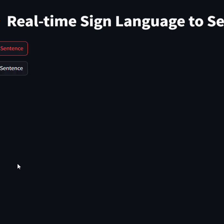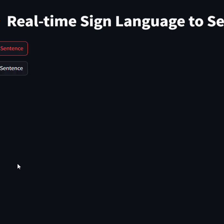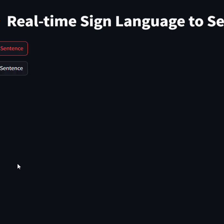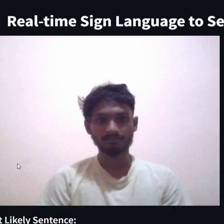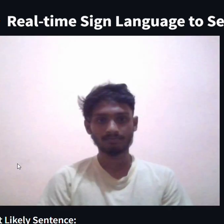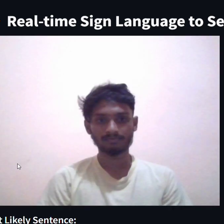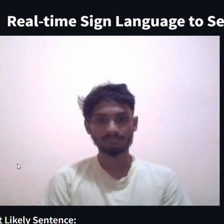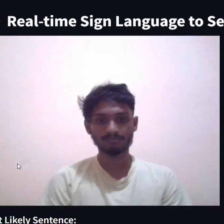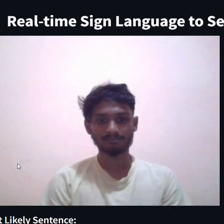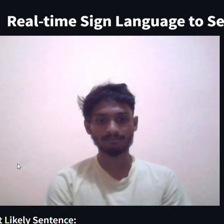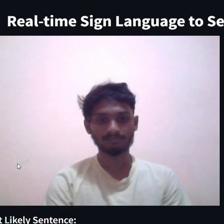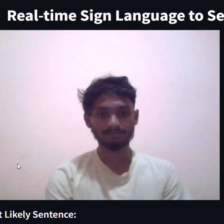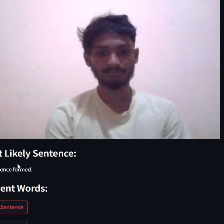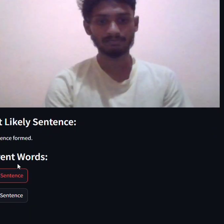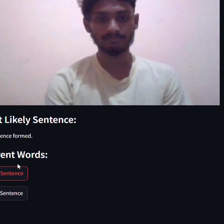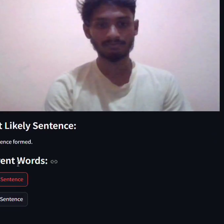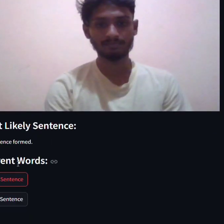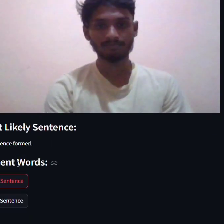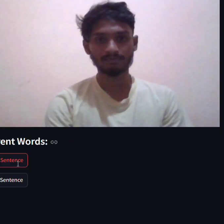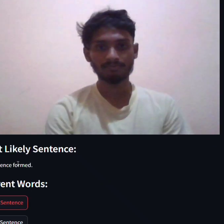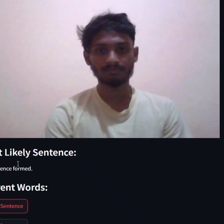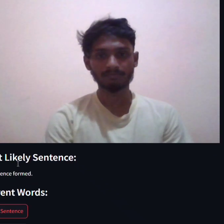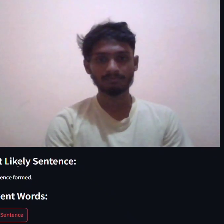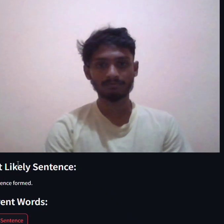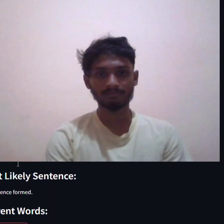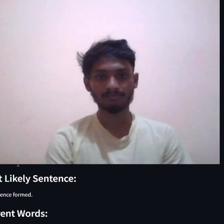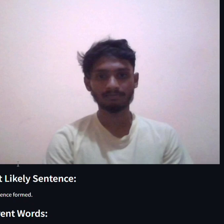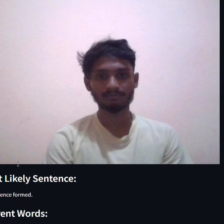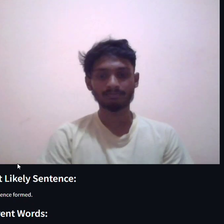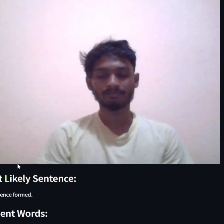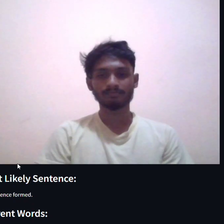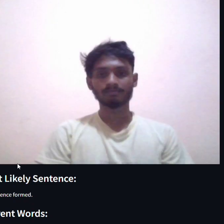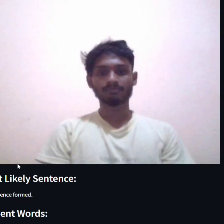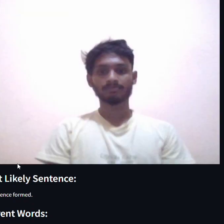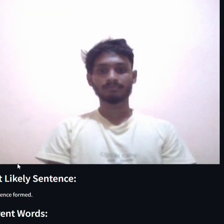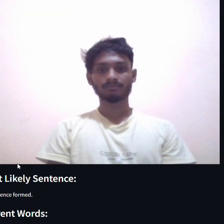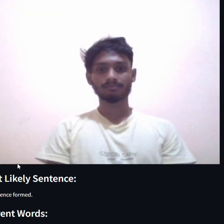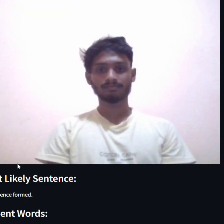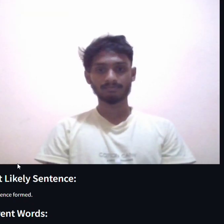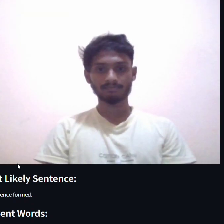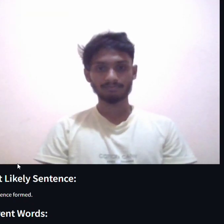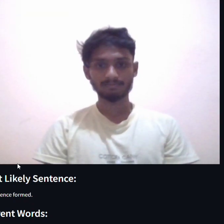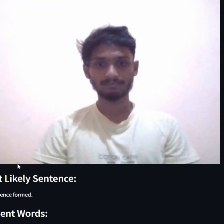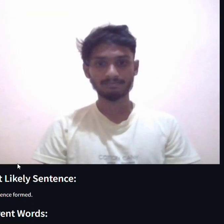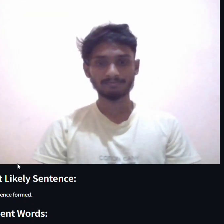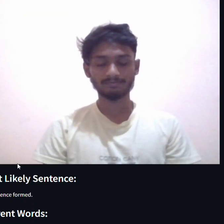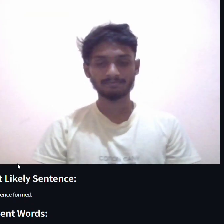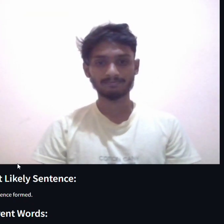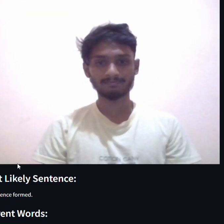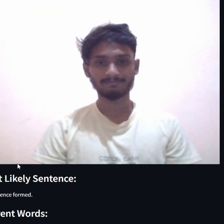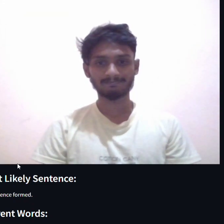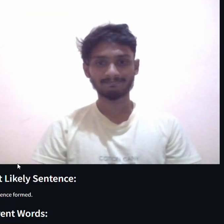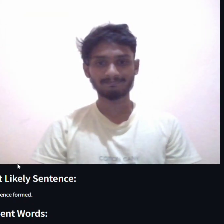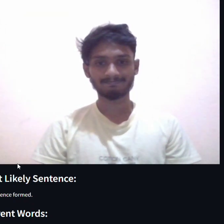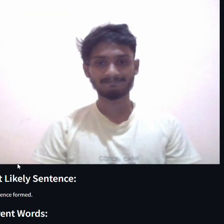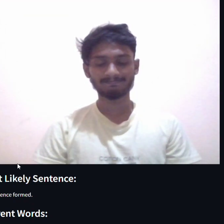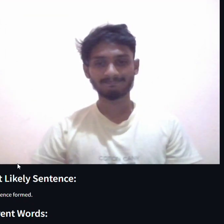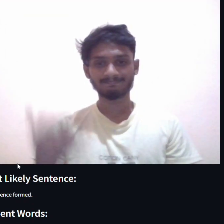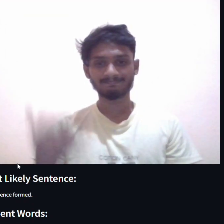stranded in the open Dy out tears of